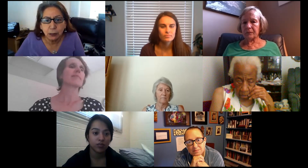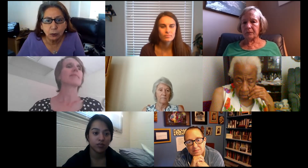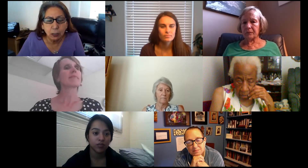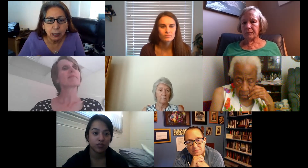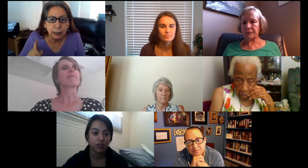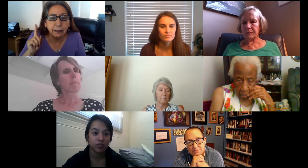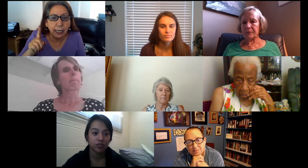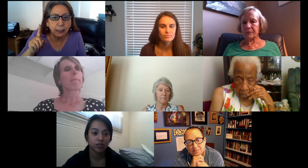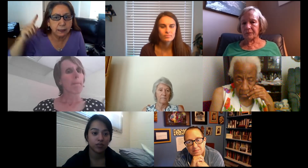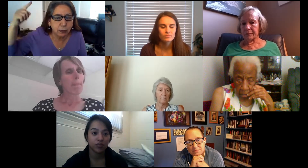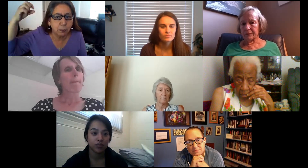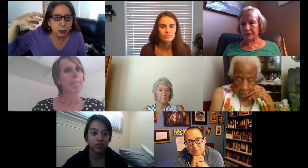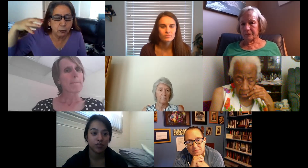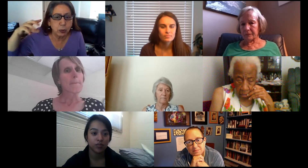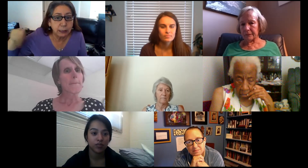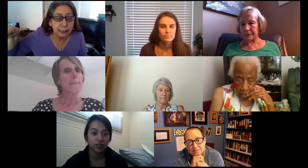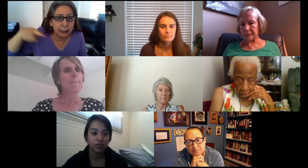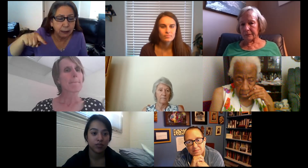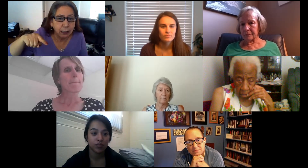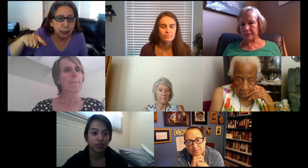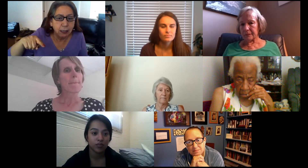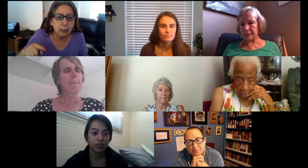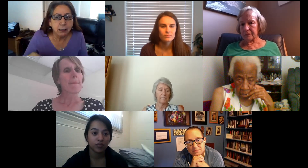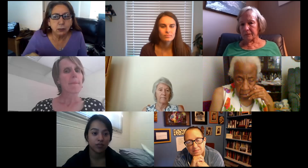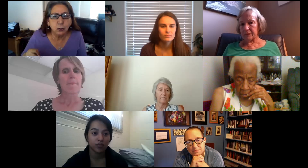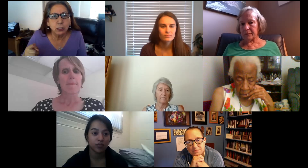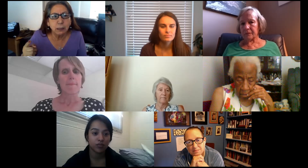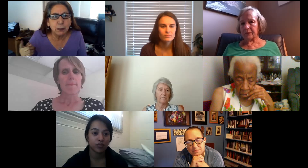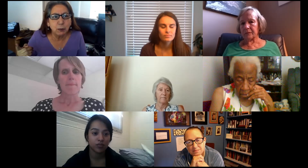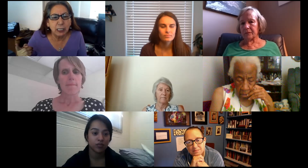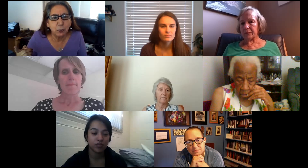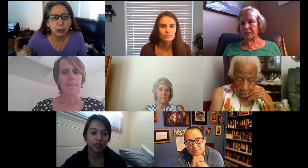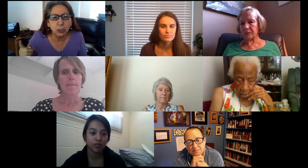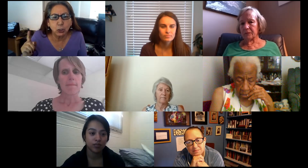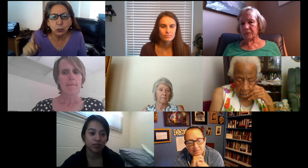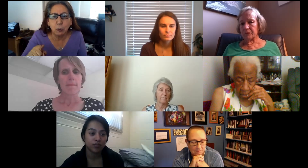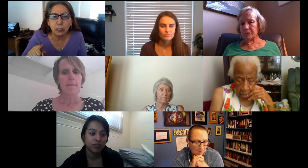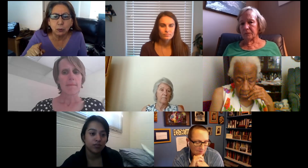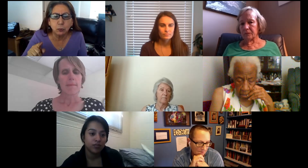So the light is very important where you sit. So usually people with hearing loss go to the restaurants